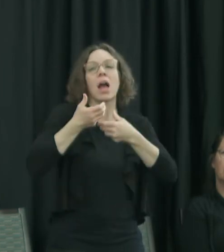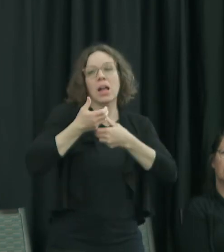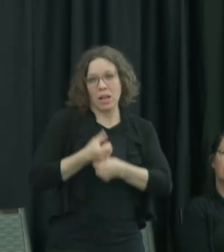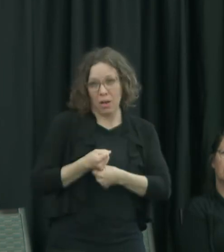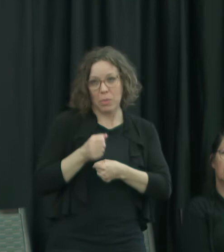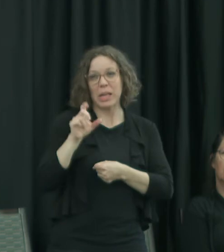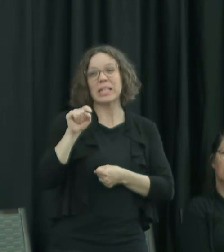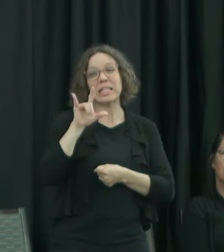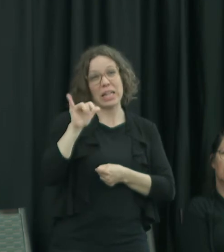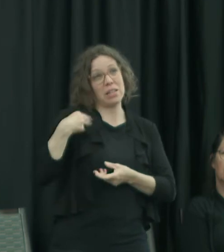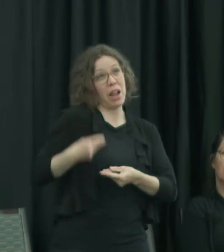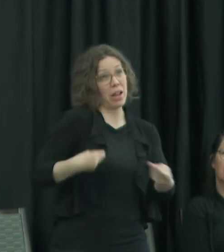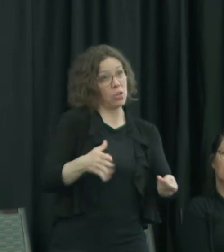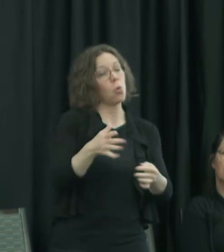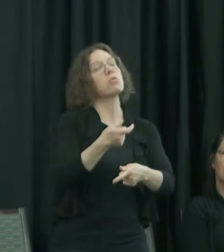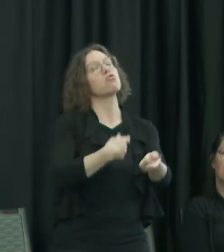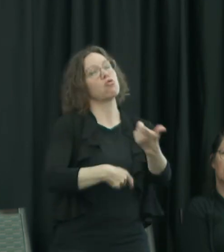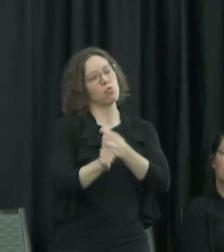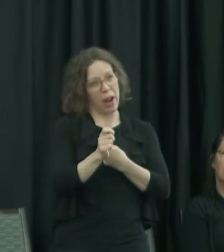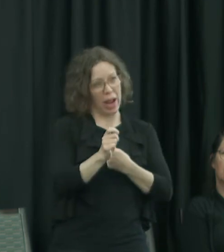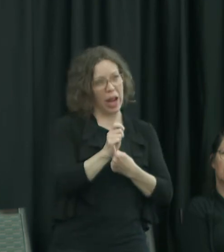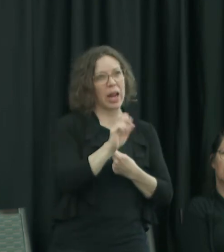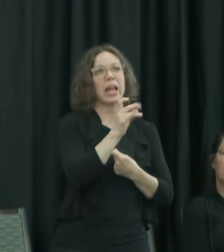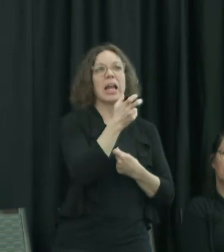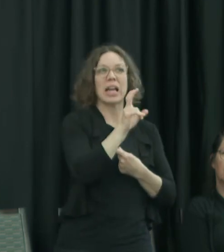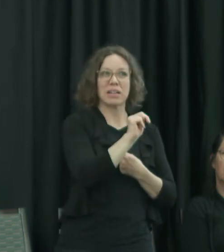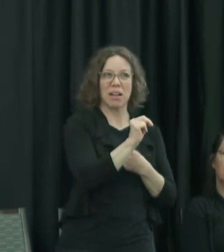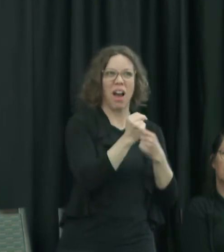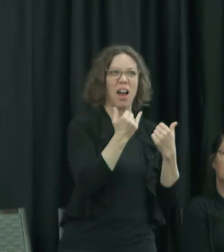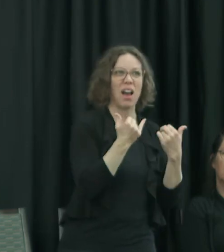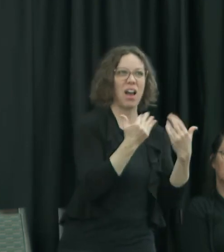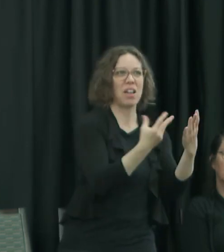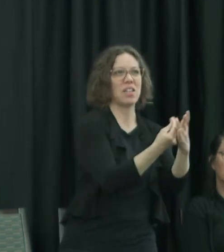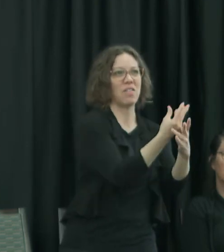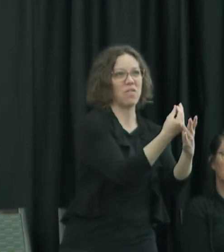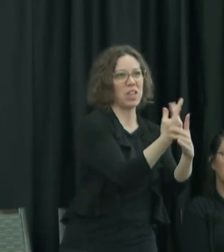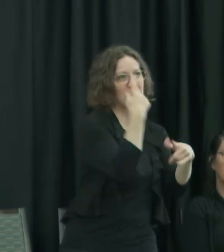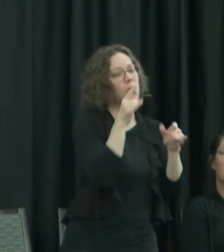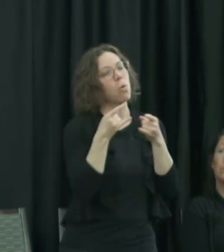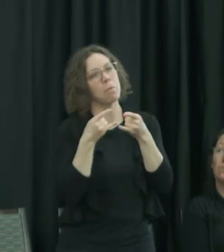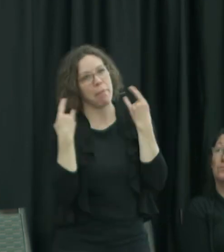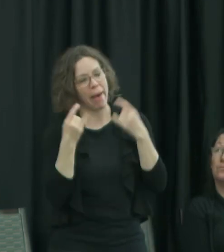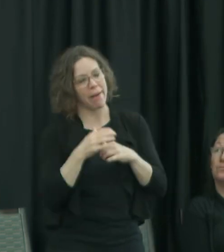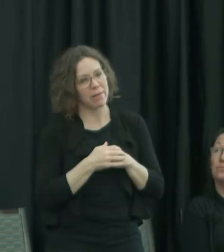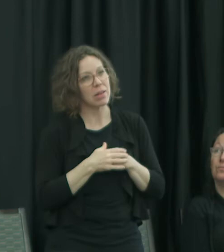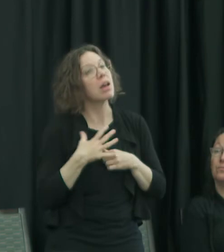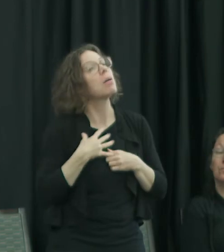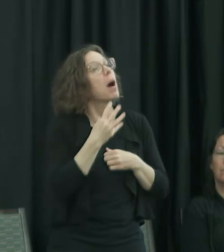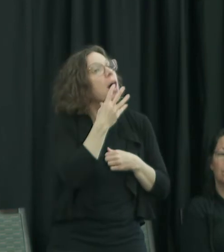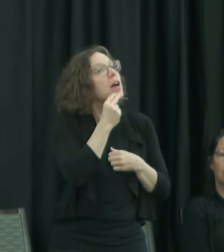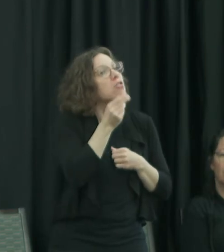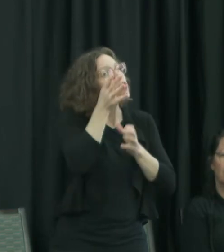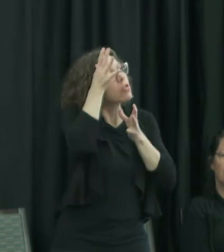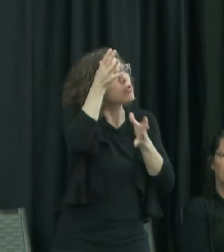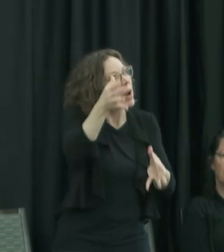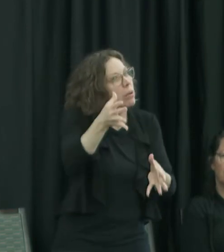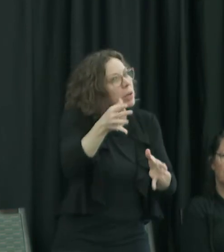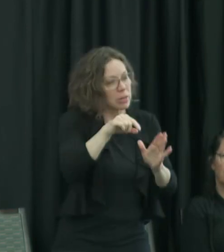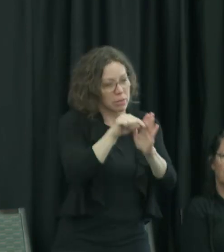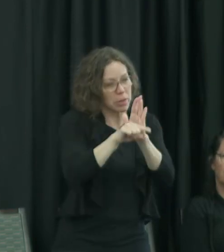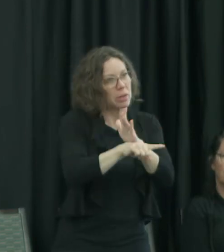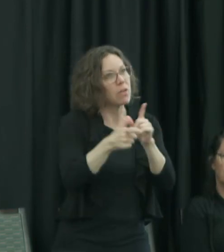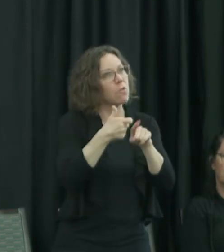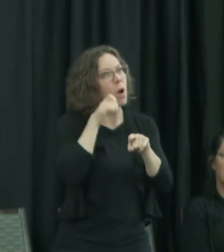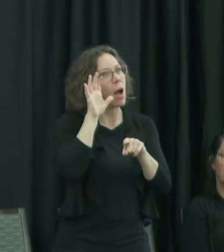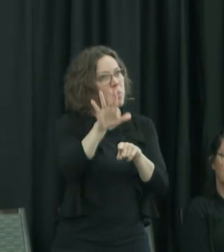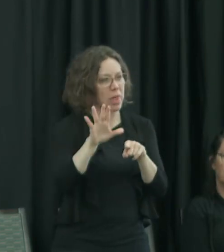ancestors would gladly trade the cotton fields for a cotton mask. My Jewish great-grandparents were executed in a mass grave outside of a concentration